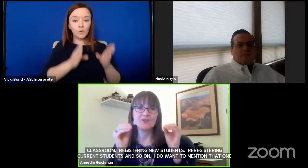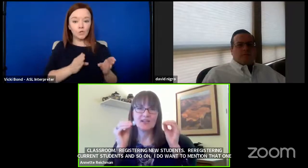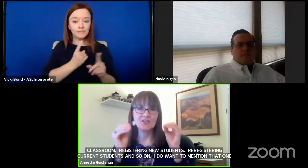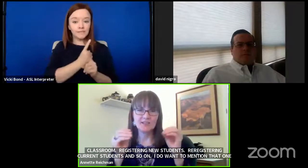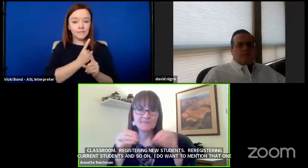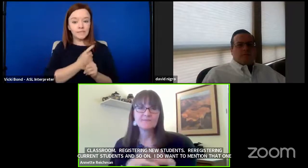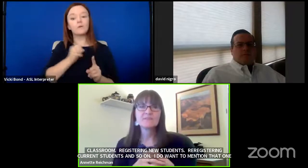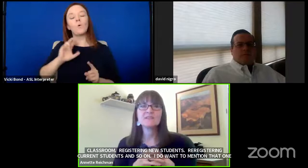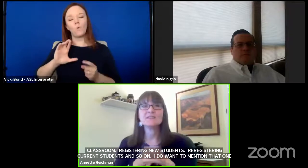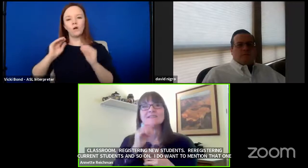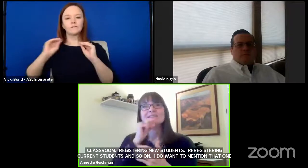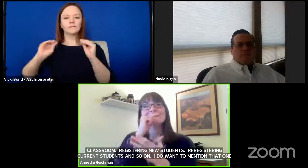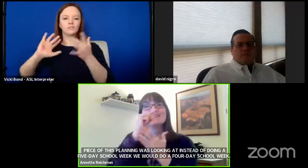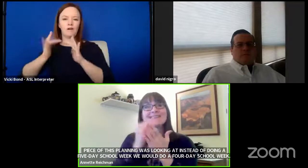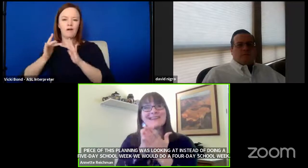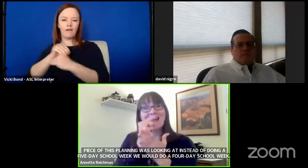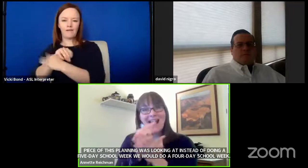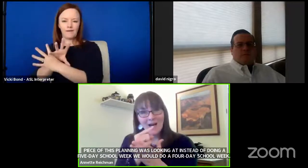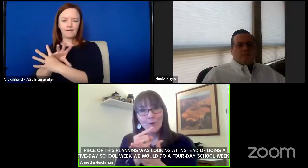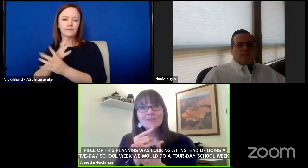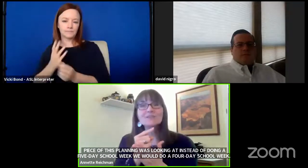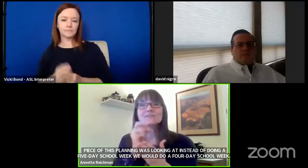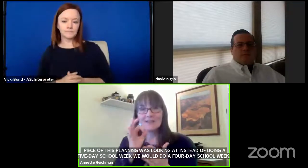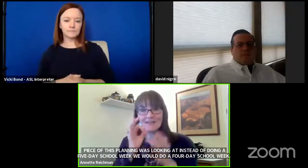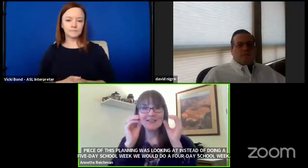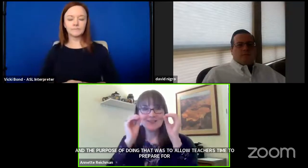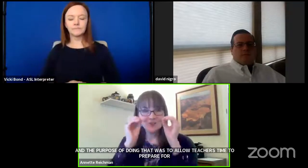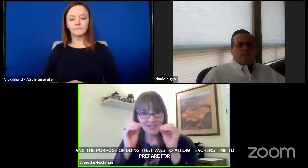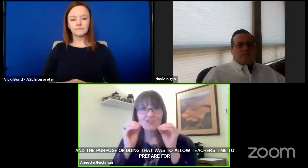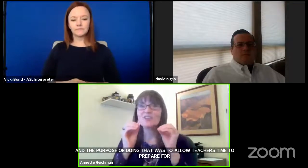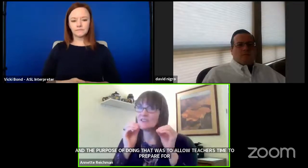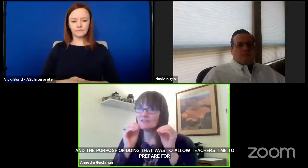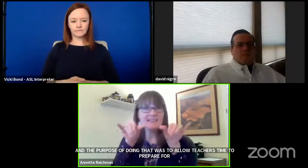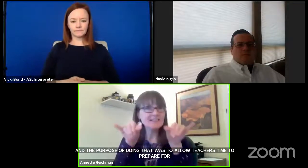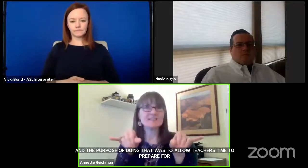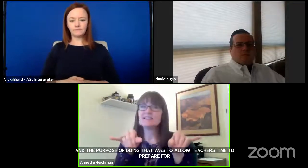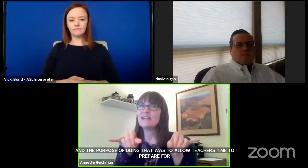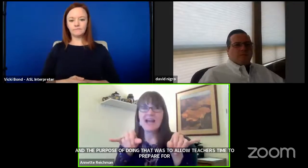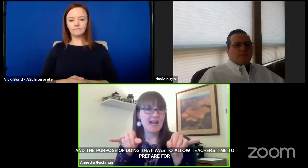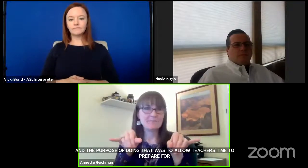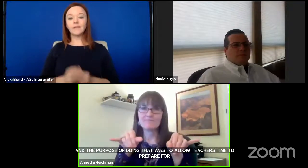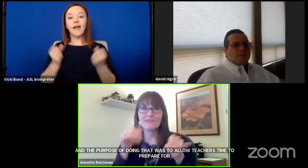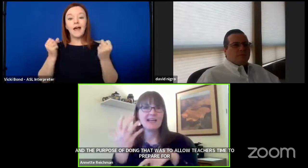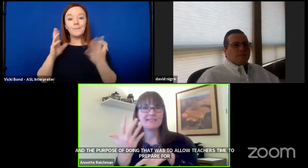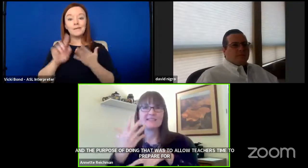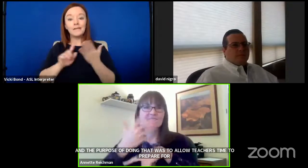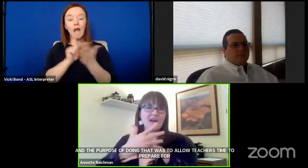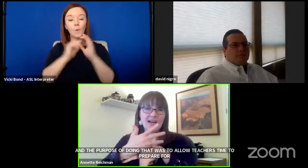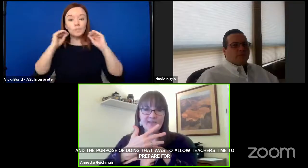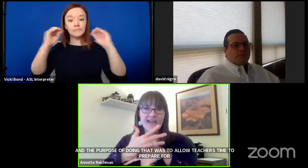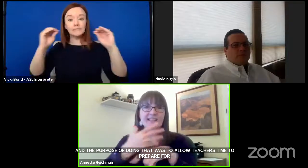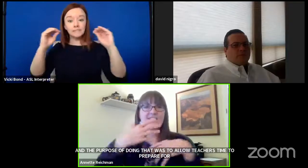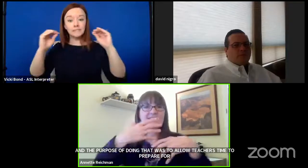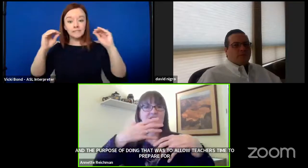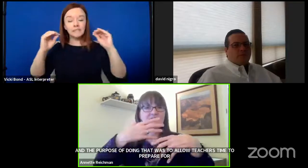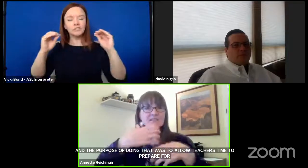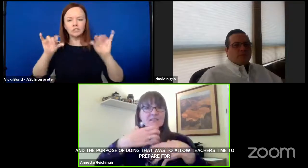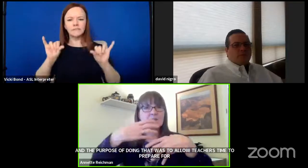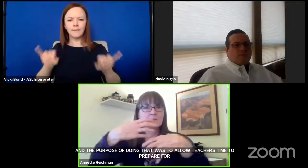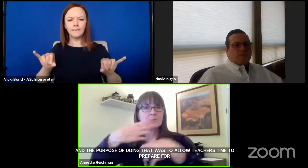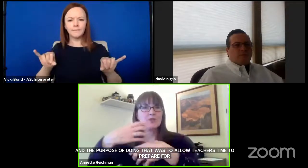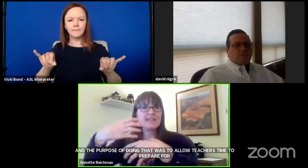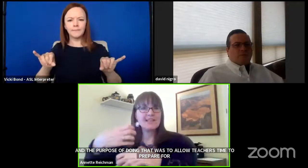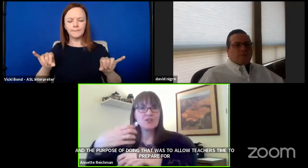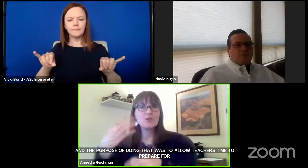online instruction. The hours of instruction is the same as in 5 days. It's